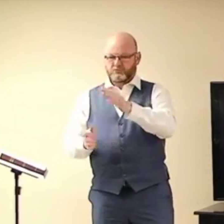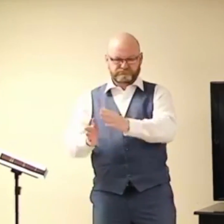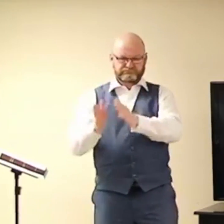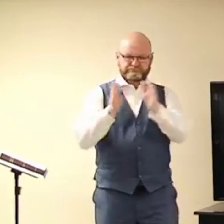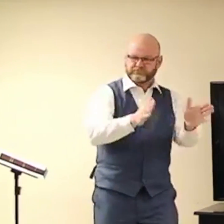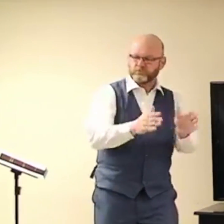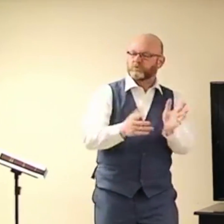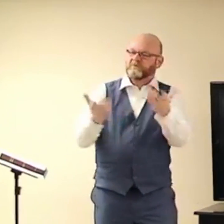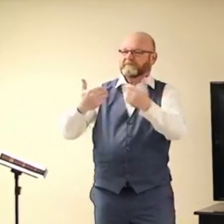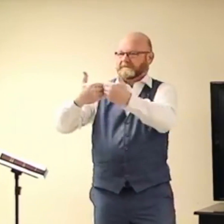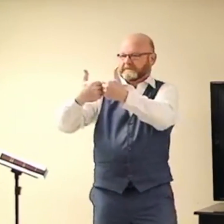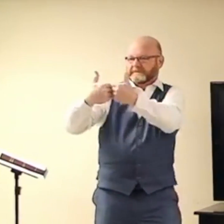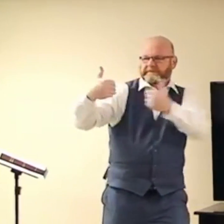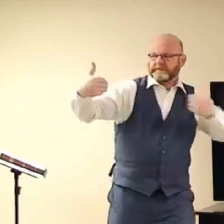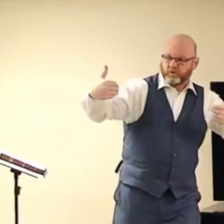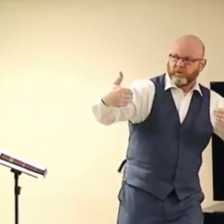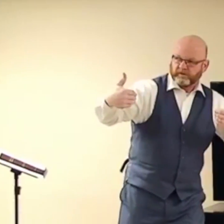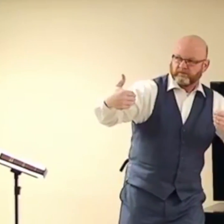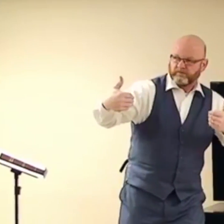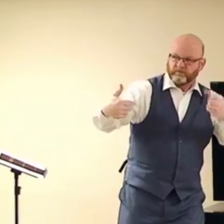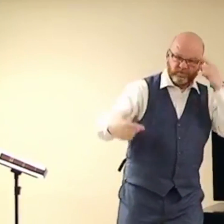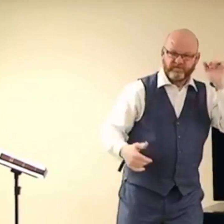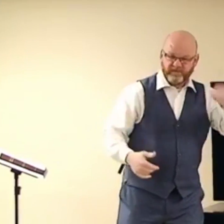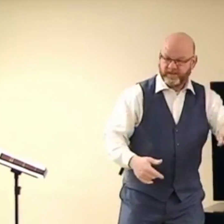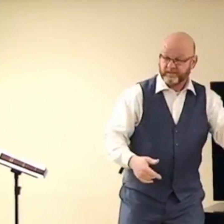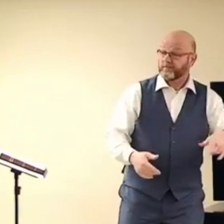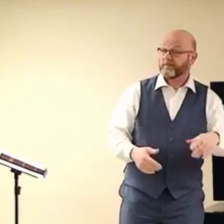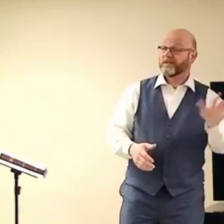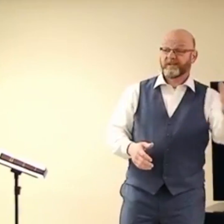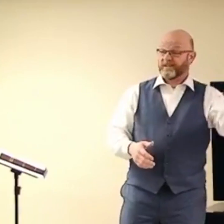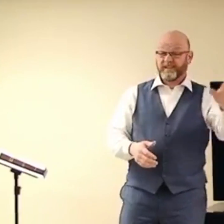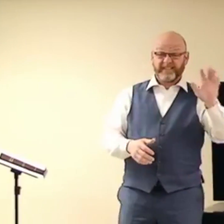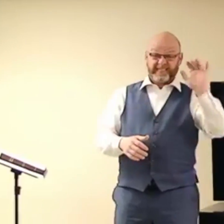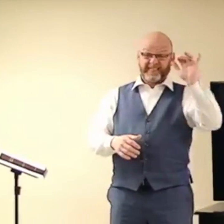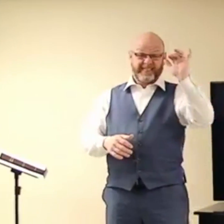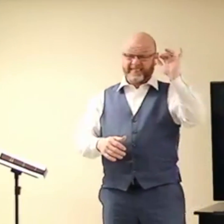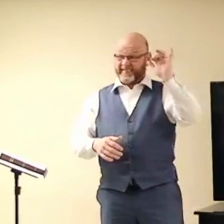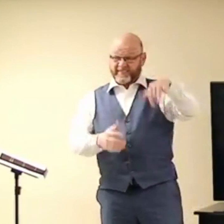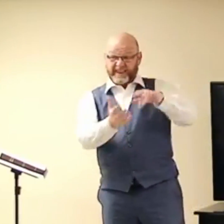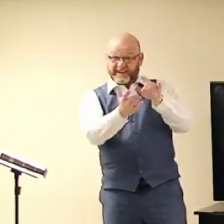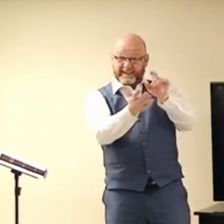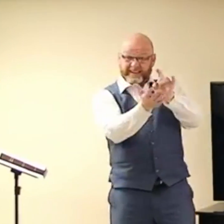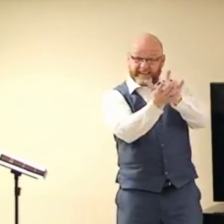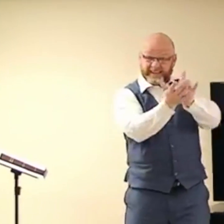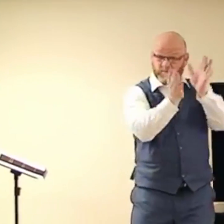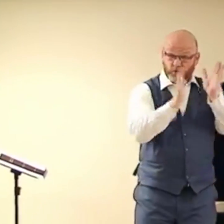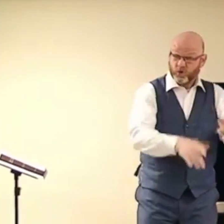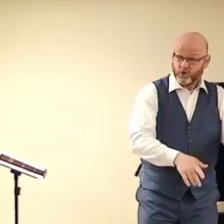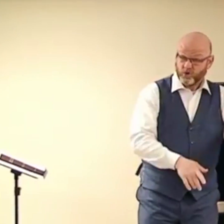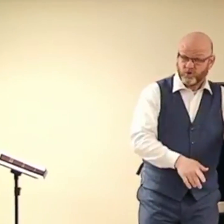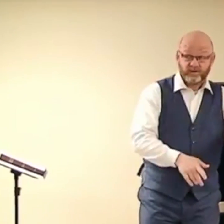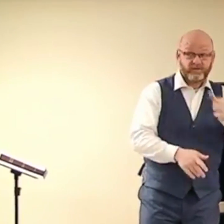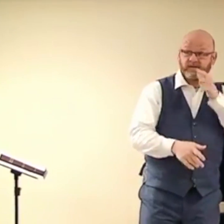was a step closer. He knew God had set him apart for that purpose. He was like that